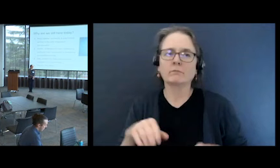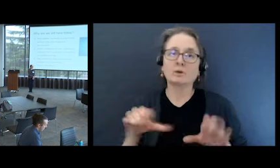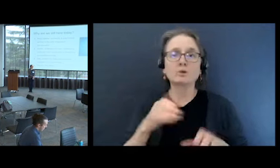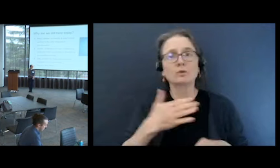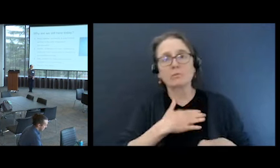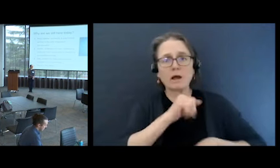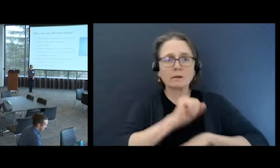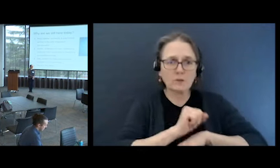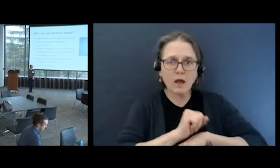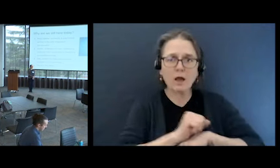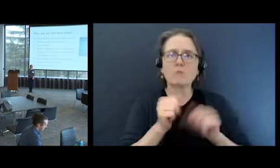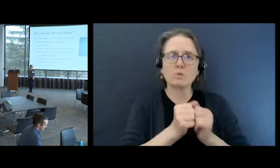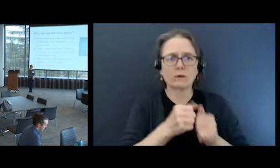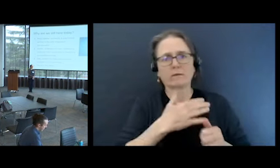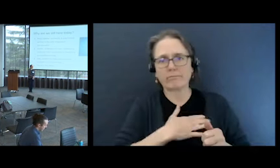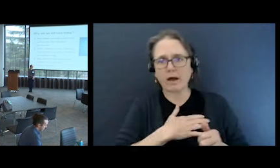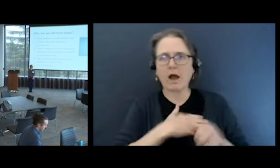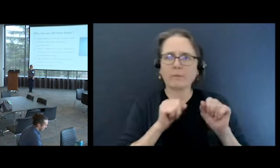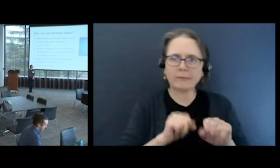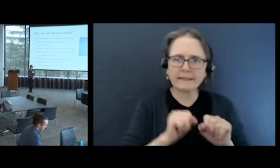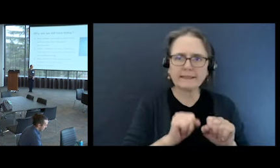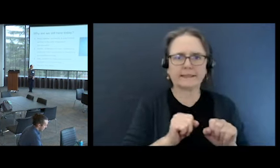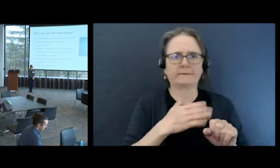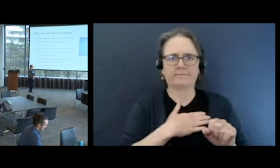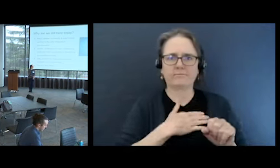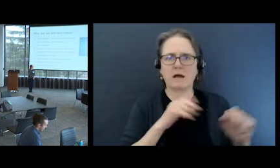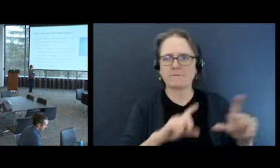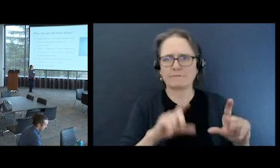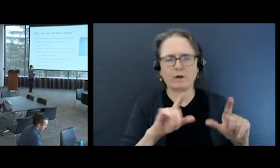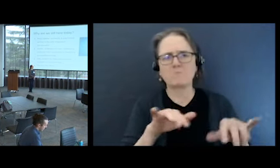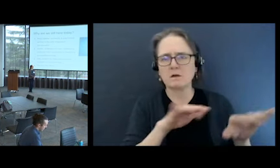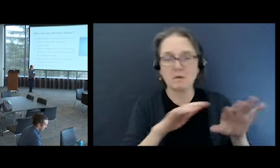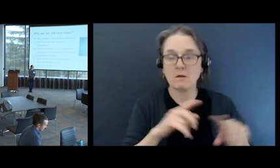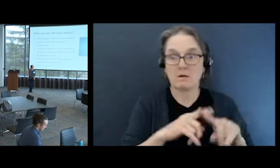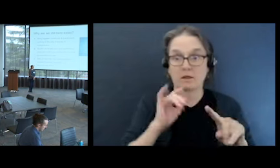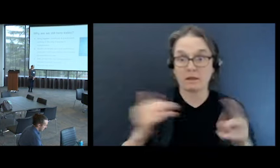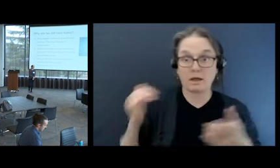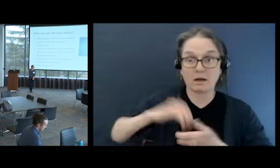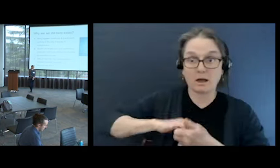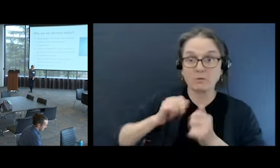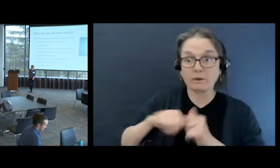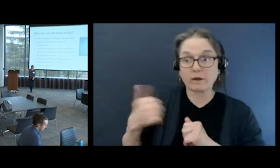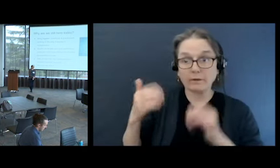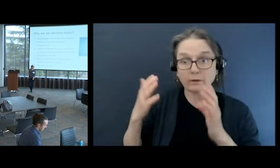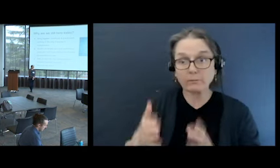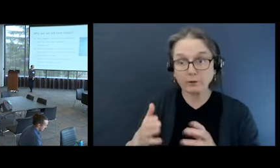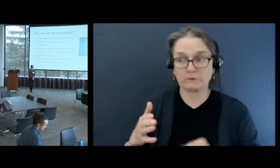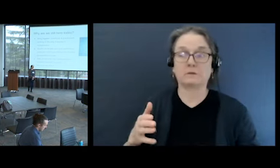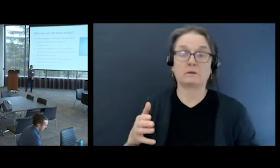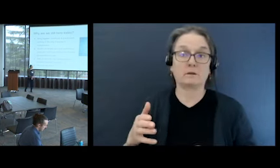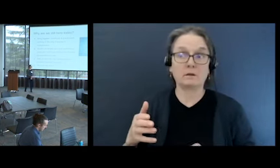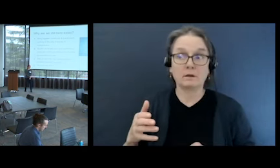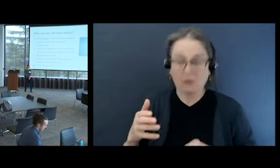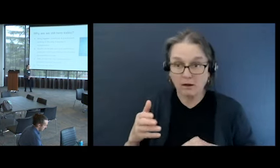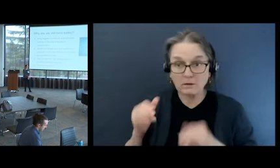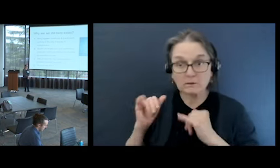is helpful. And so like if somebody's working on, I don't know if there's other people who are working on their ADA transition plans, or